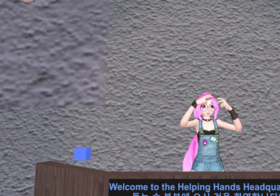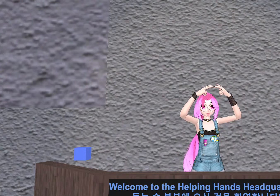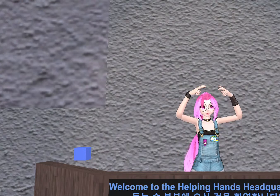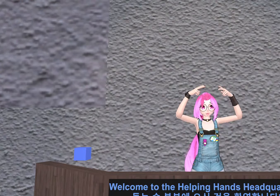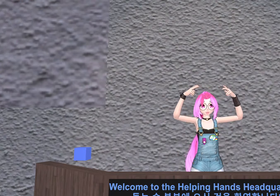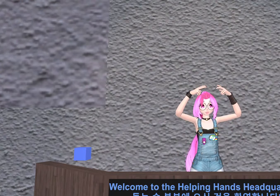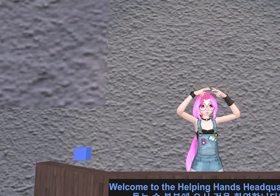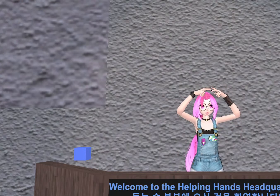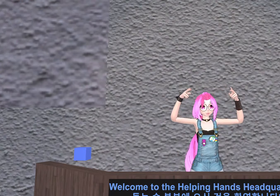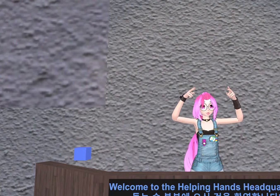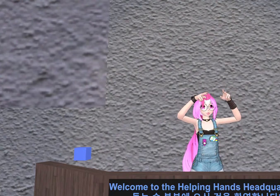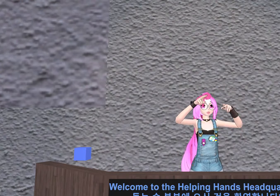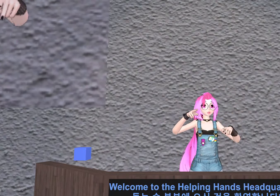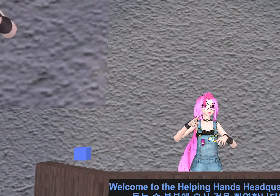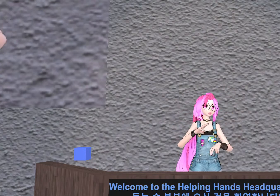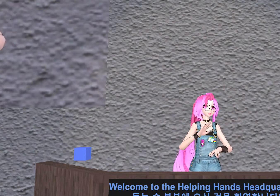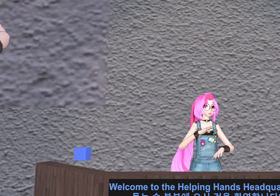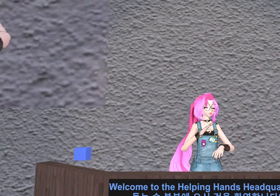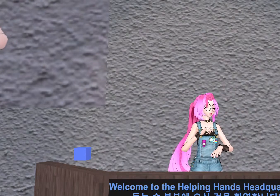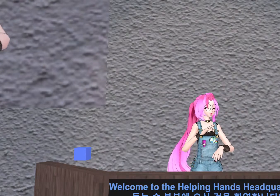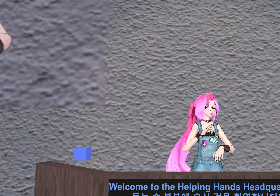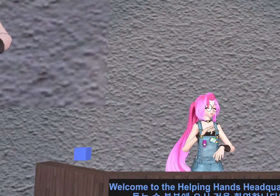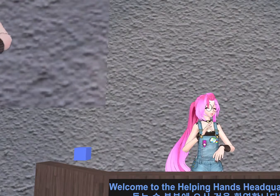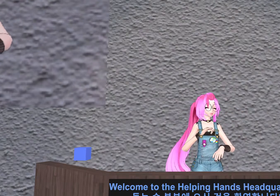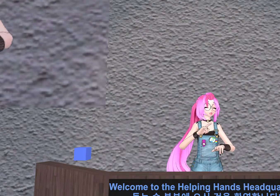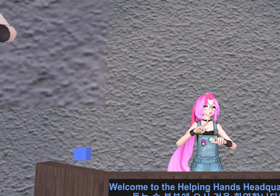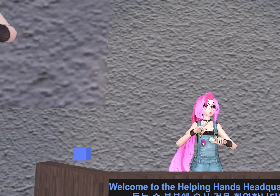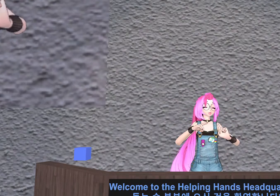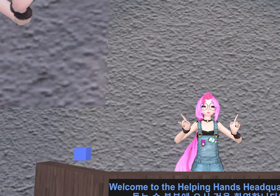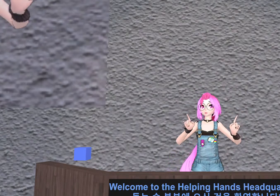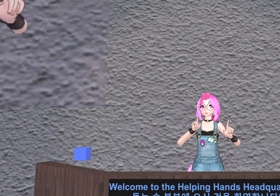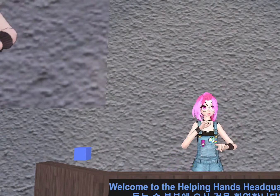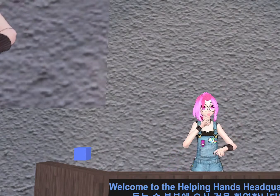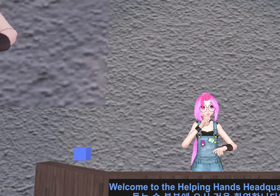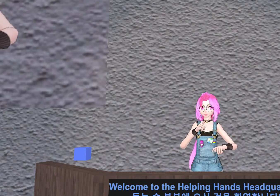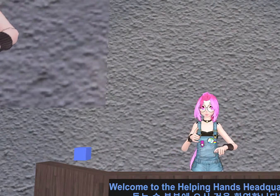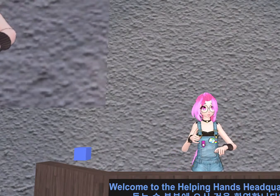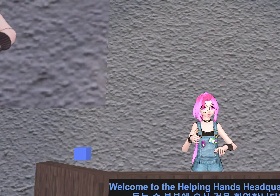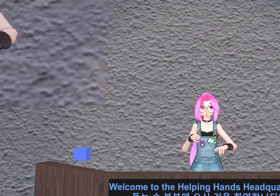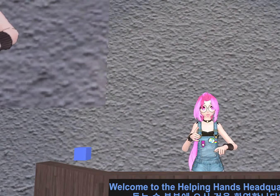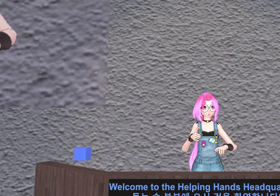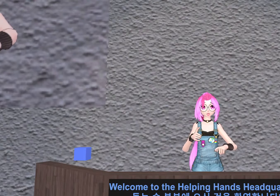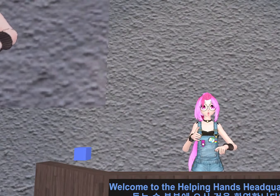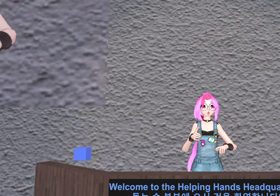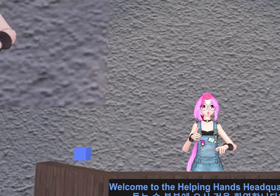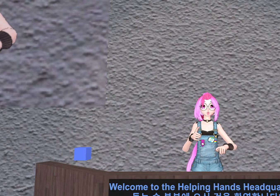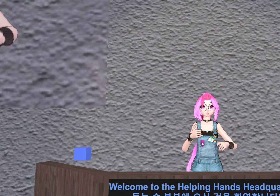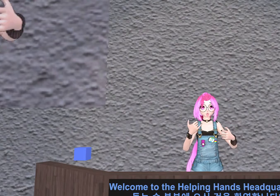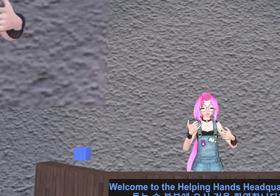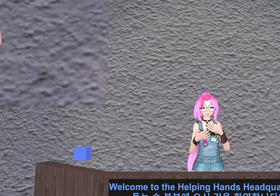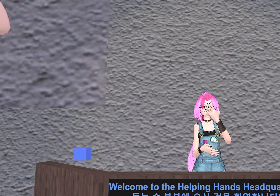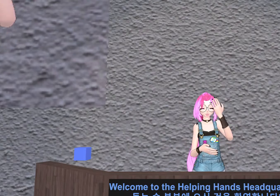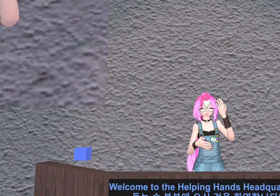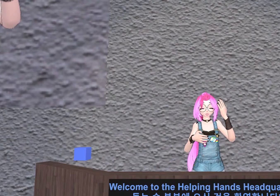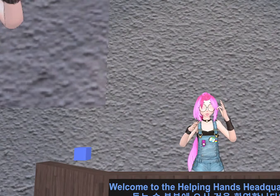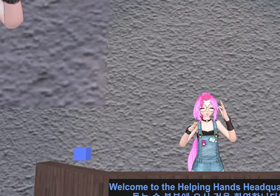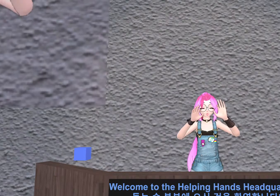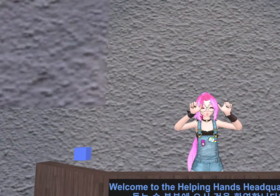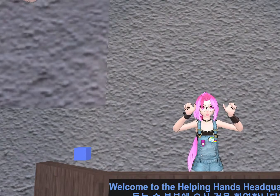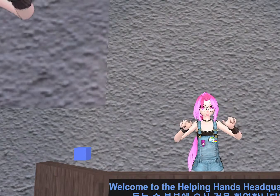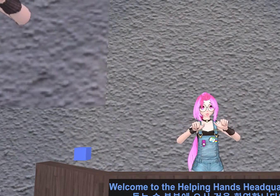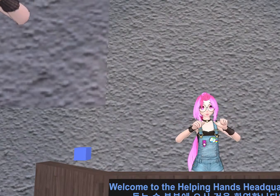love that you can see the statuses underneath the name. I think that's really cool. But I really do not like